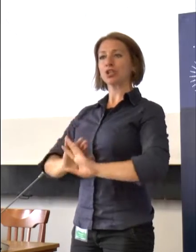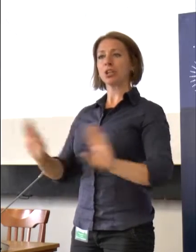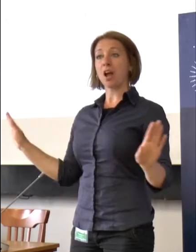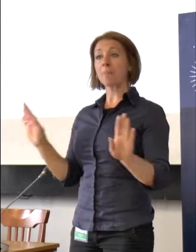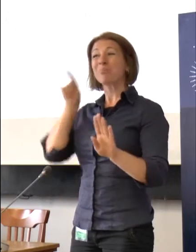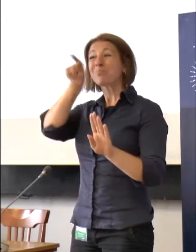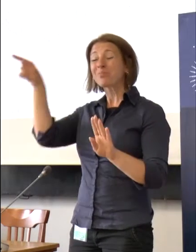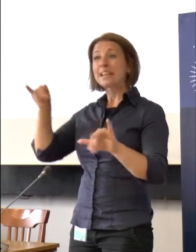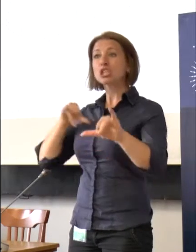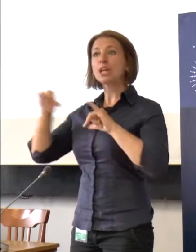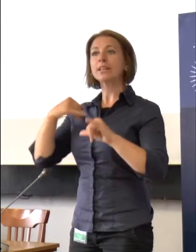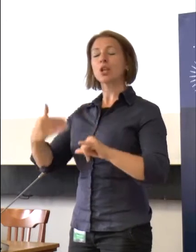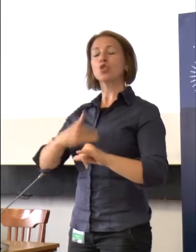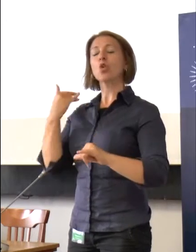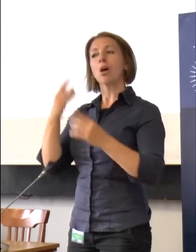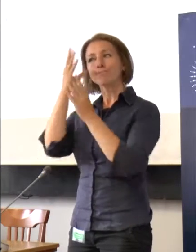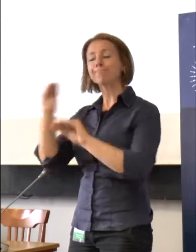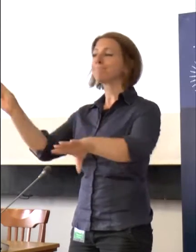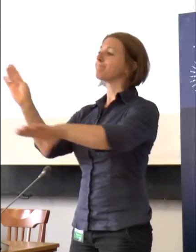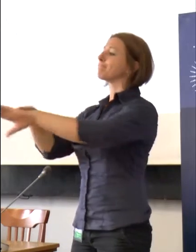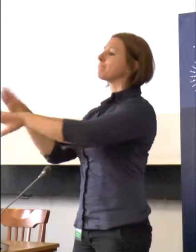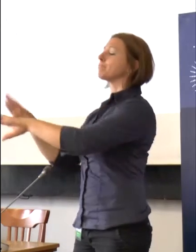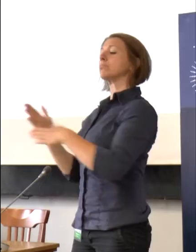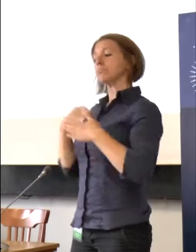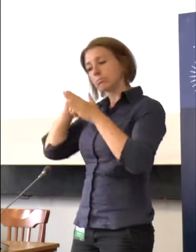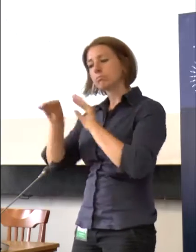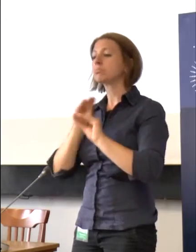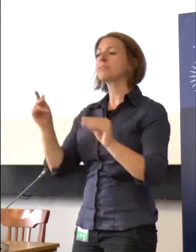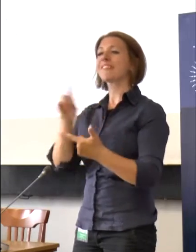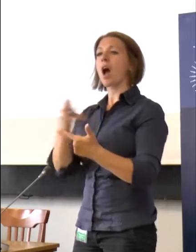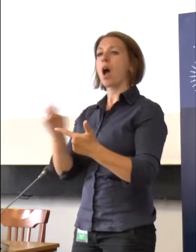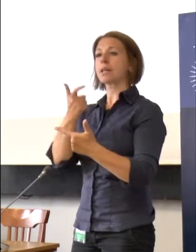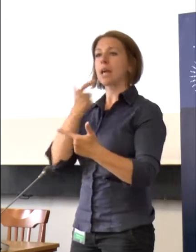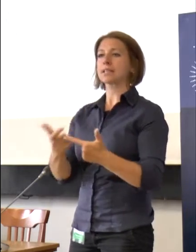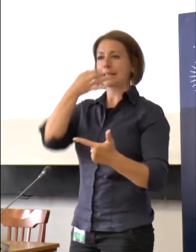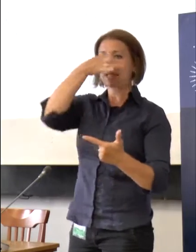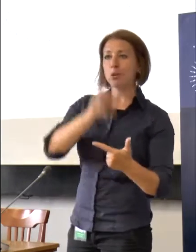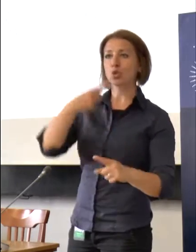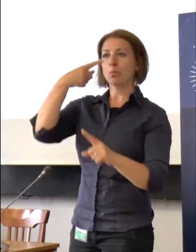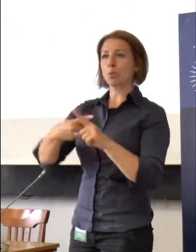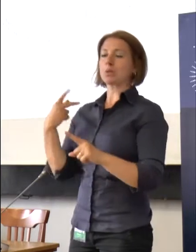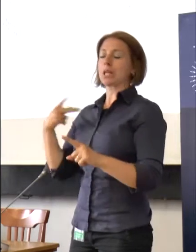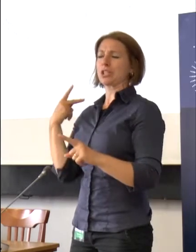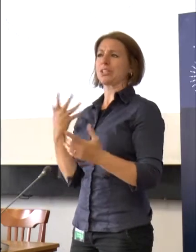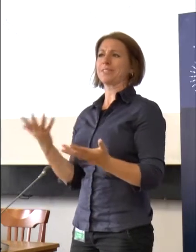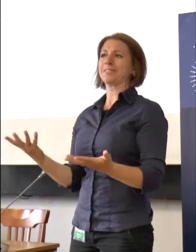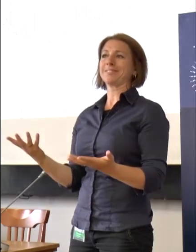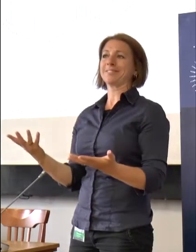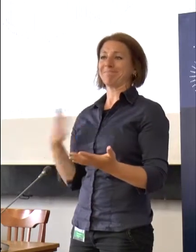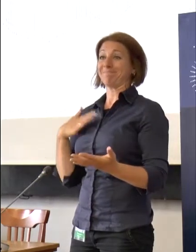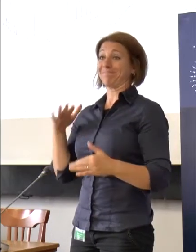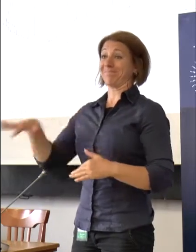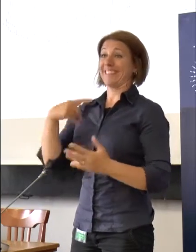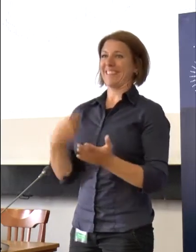bilingual education. And of course, internationally, the high discourses become